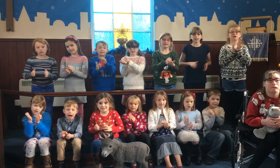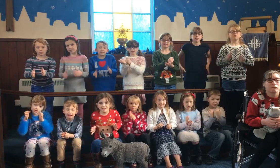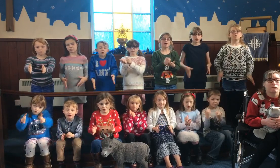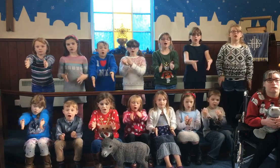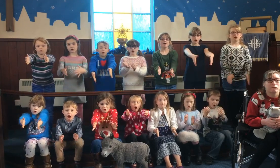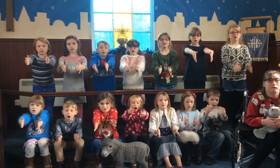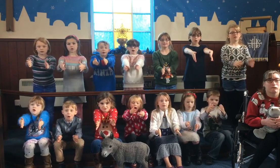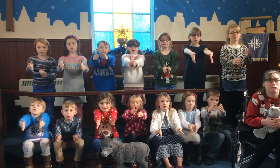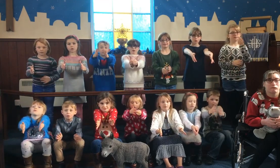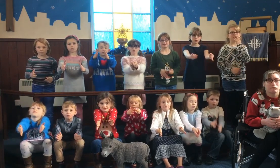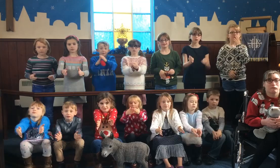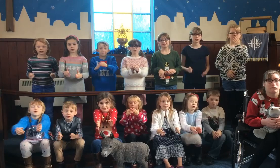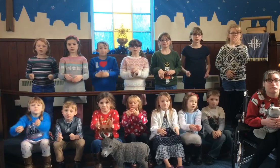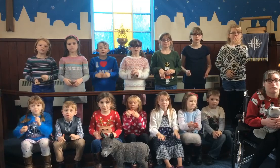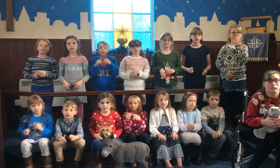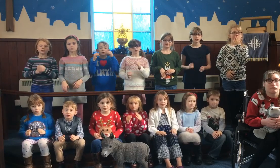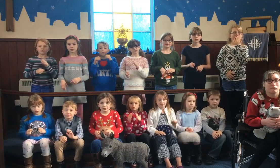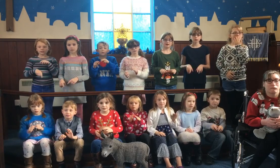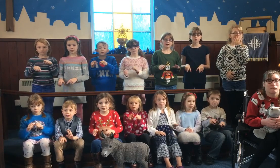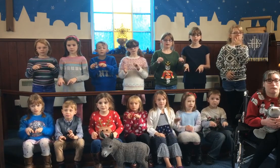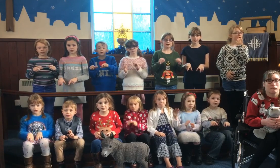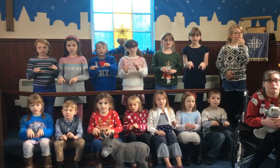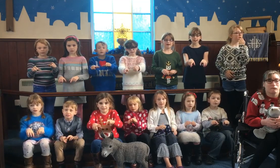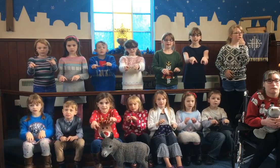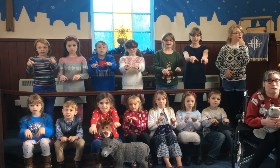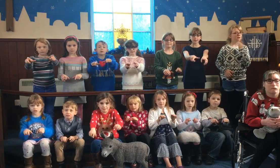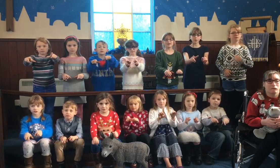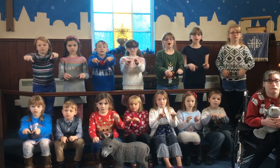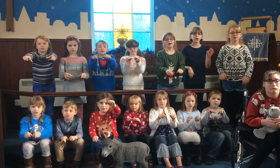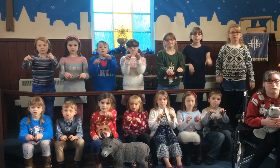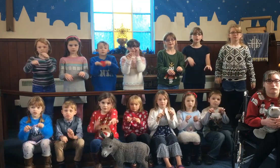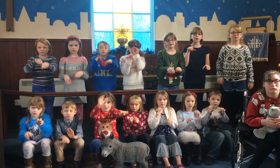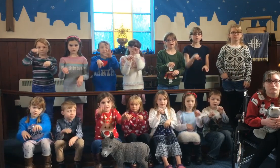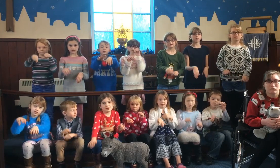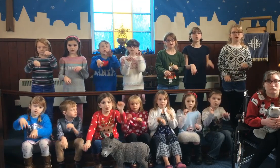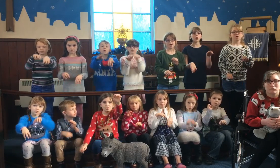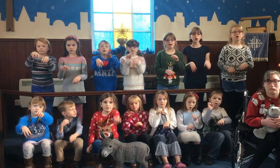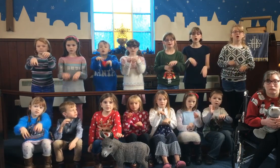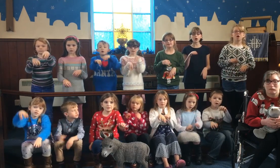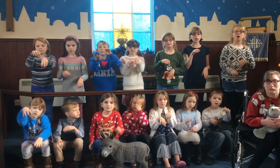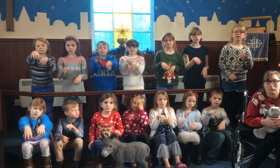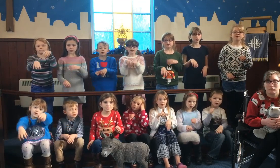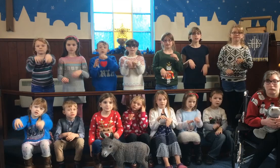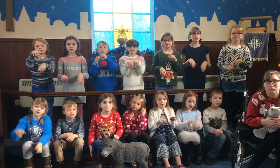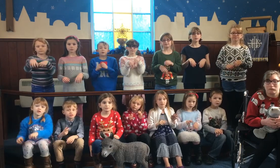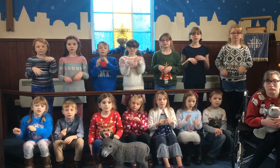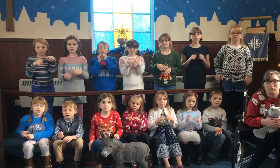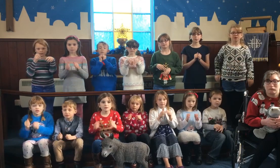road. For to keep on walking onward, thank you,